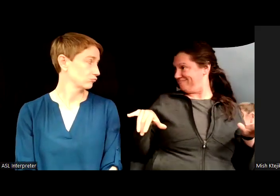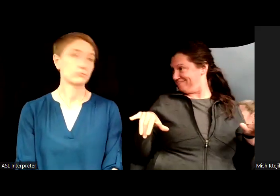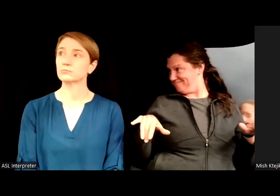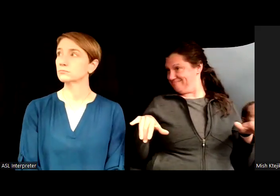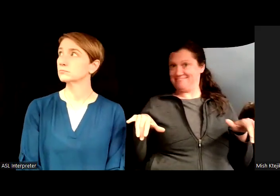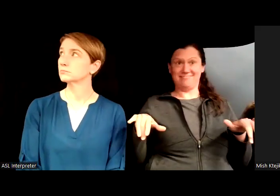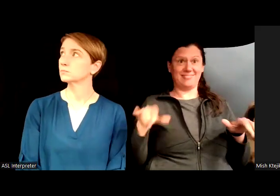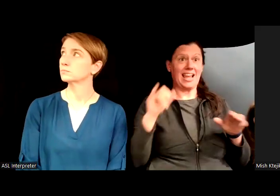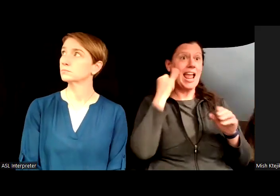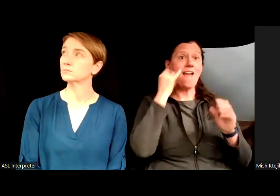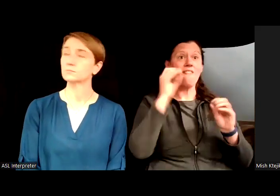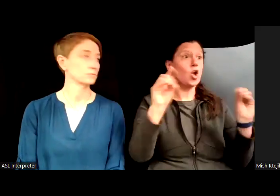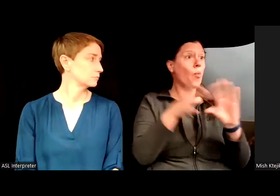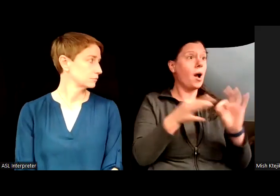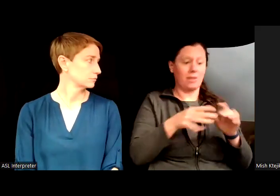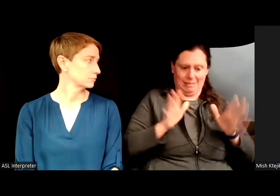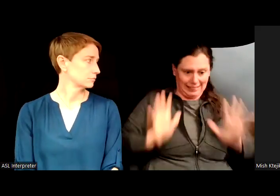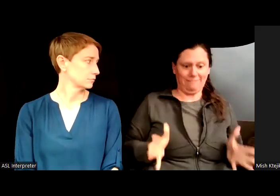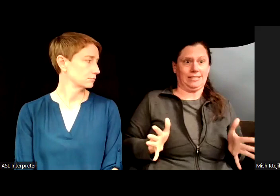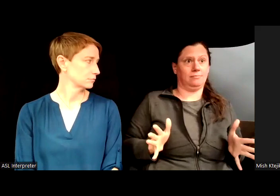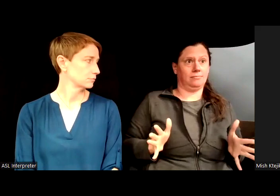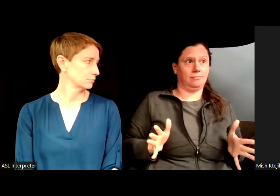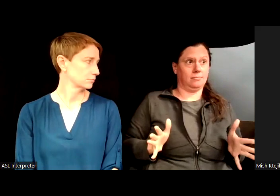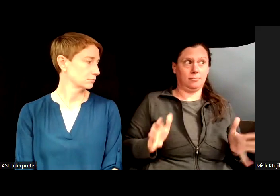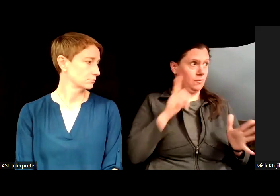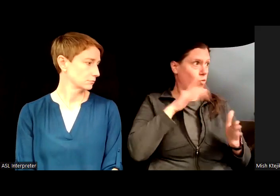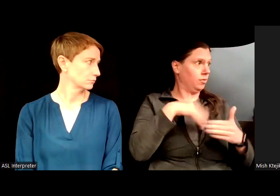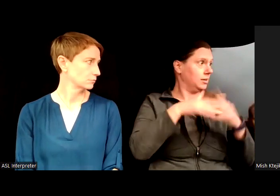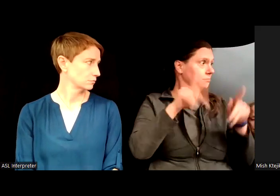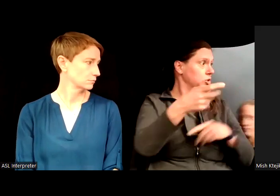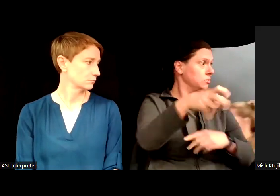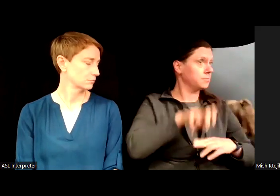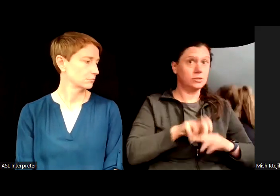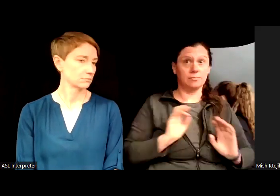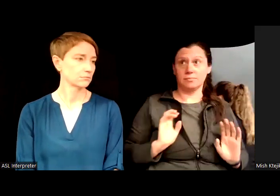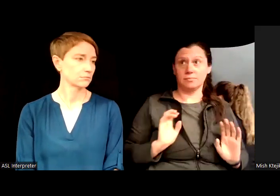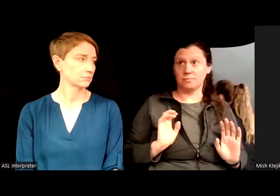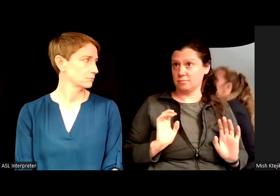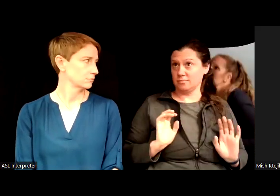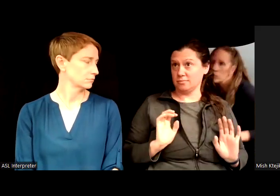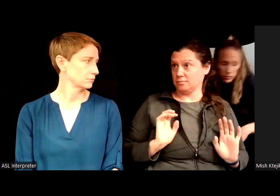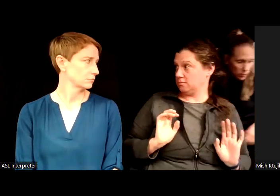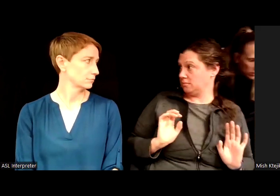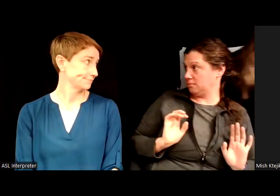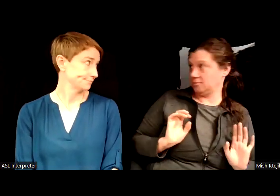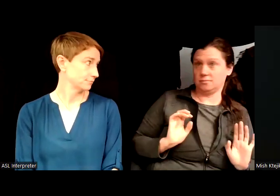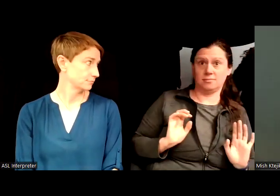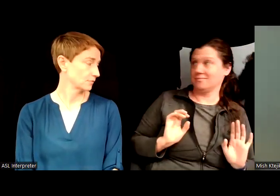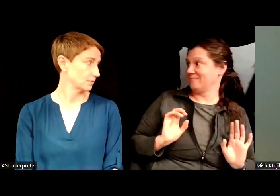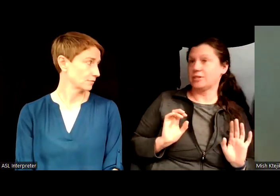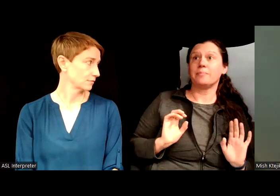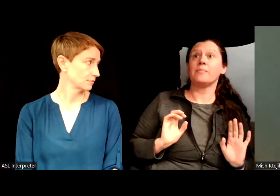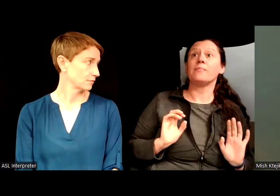So these chairs stay here, correct? Colleen is saying. Okay, just leave it for the next person when you're done with your